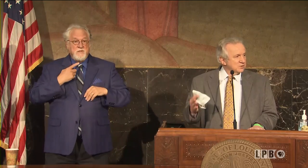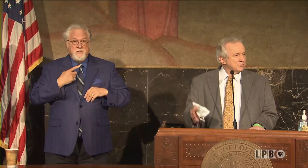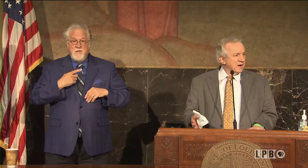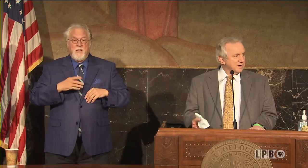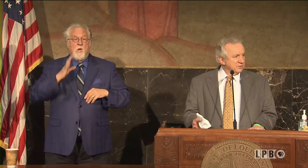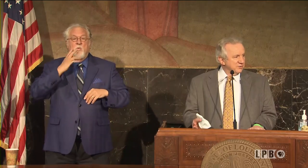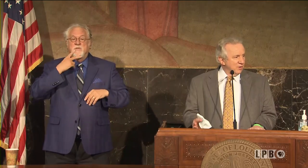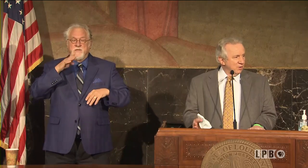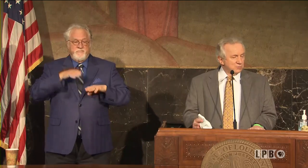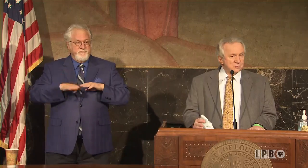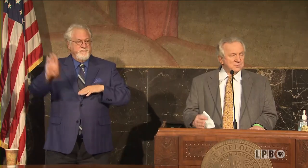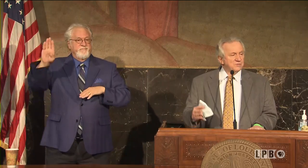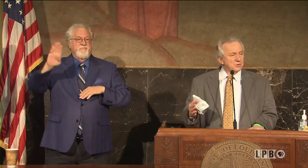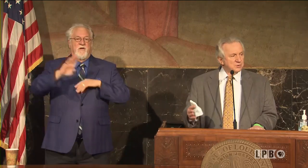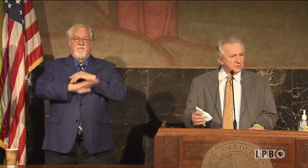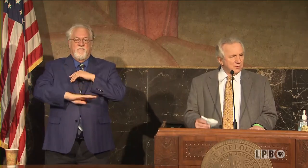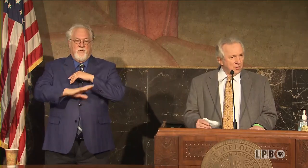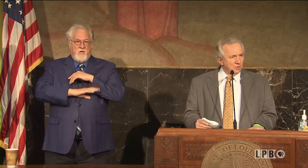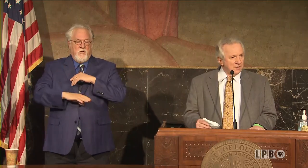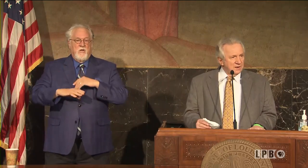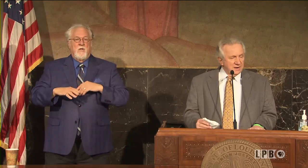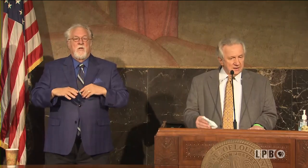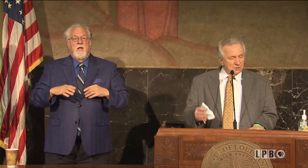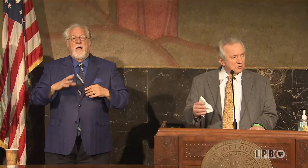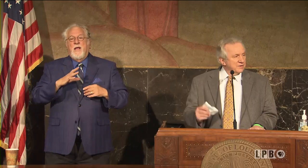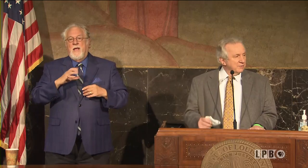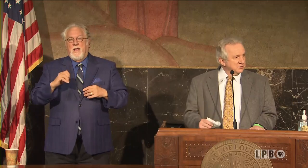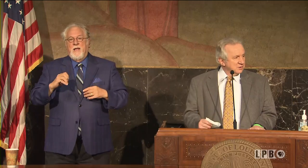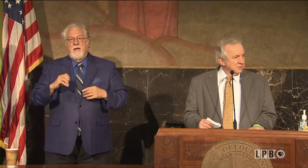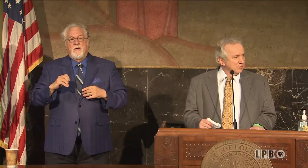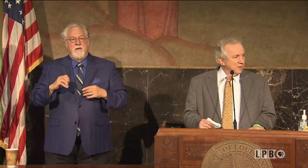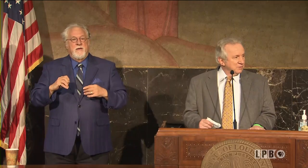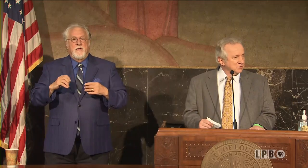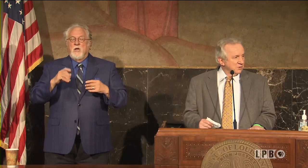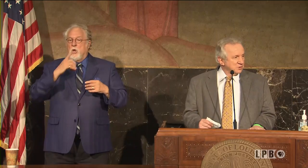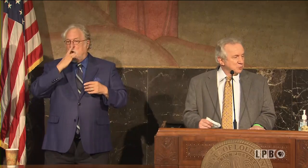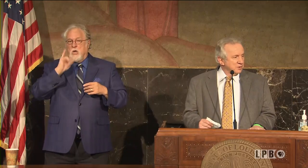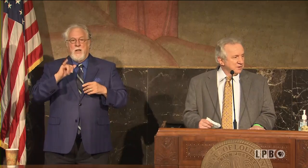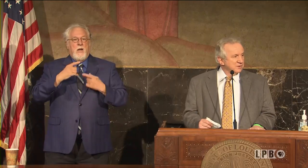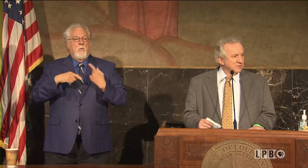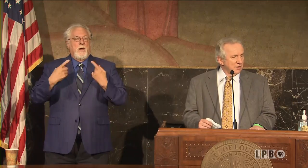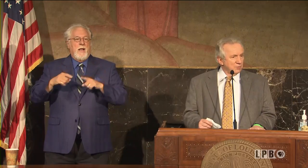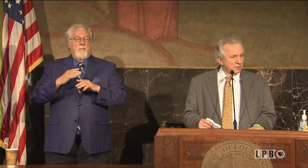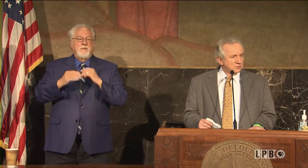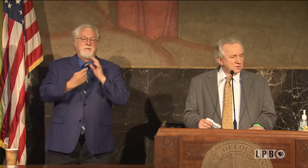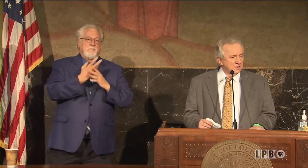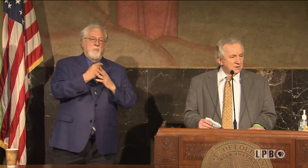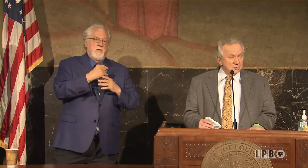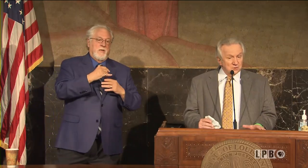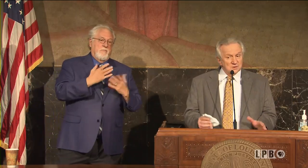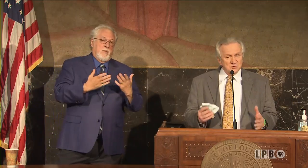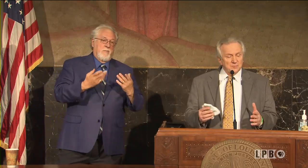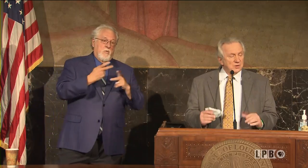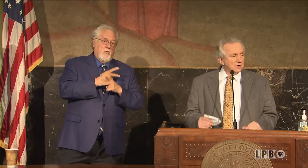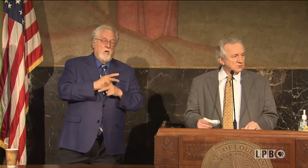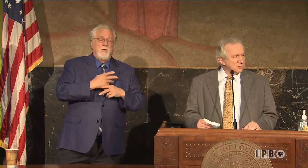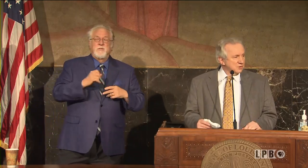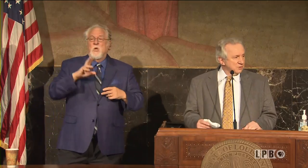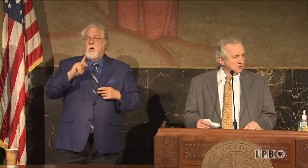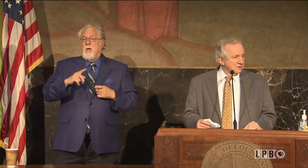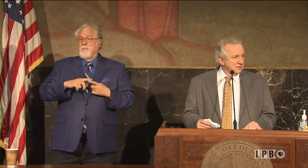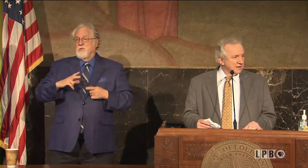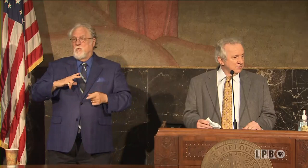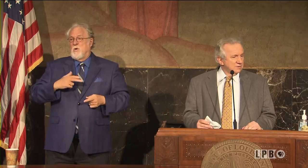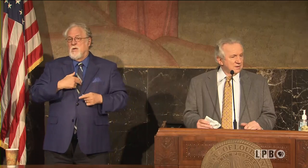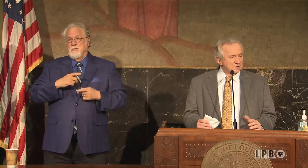we'll see a spike in the fall and we'll see flu in the fall, and it'll look very similar to what we saw in the spring, if not worse. So it's up to us to